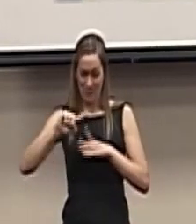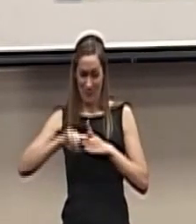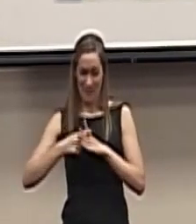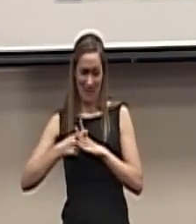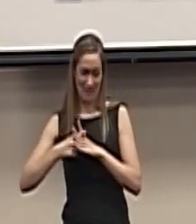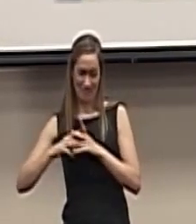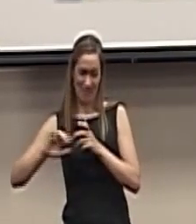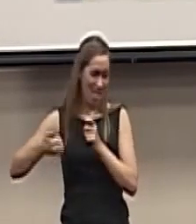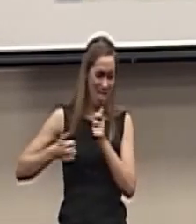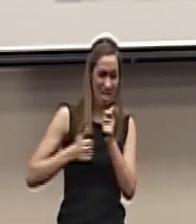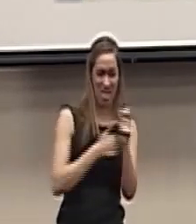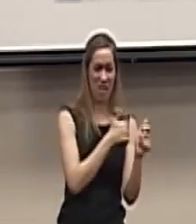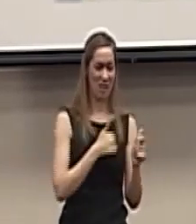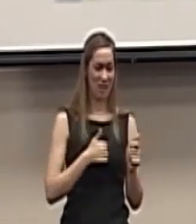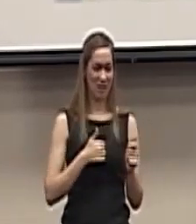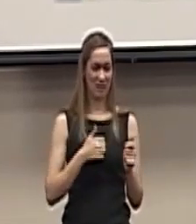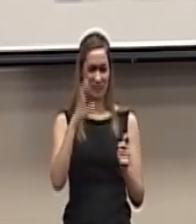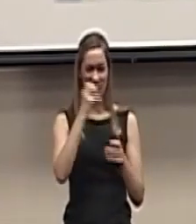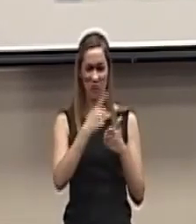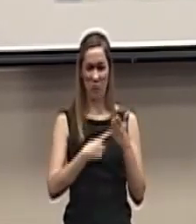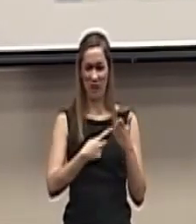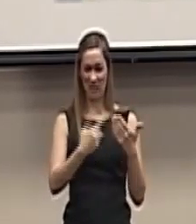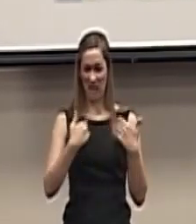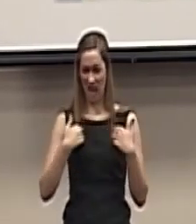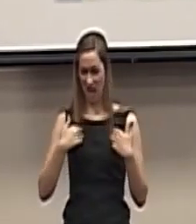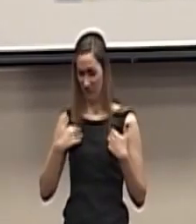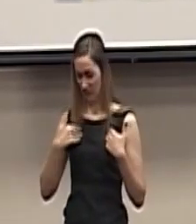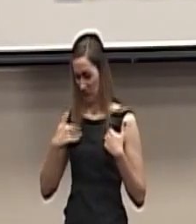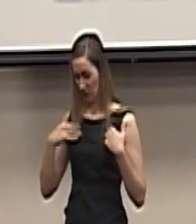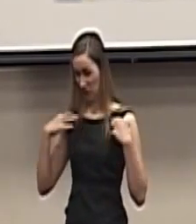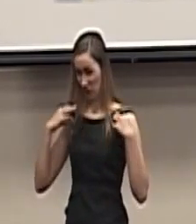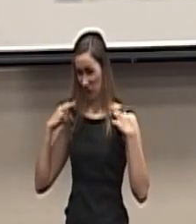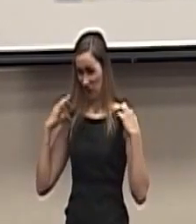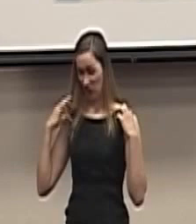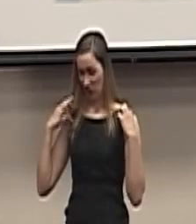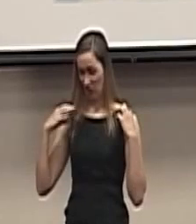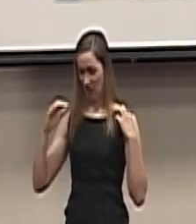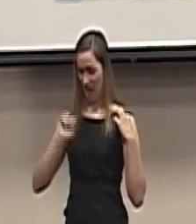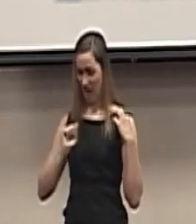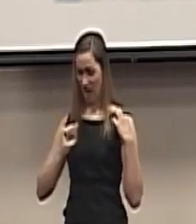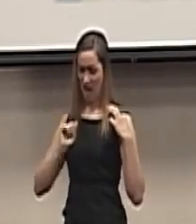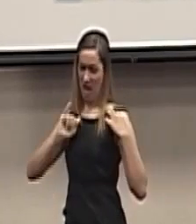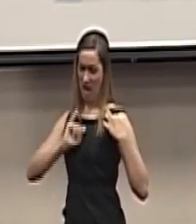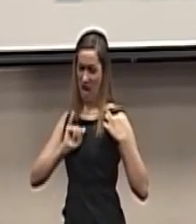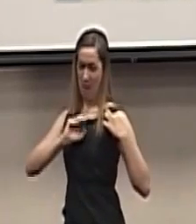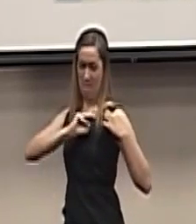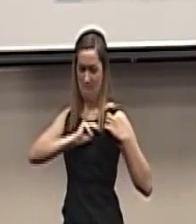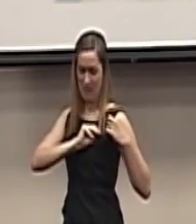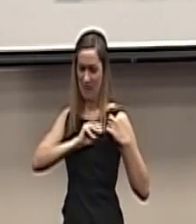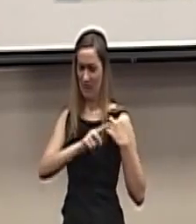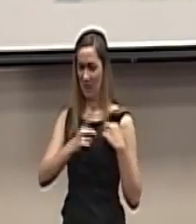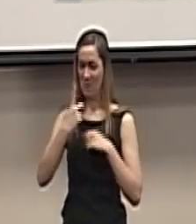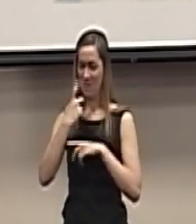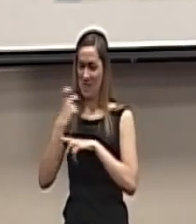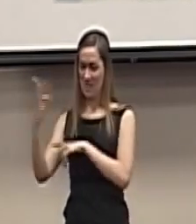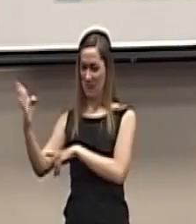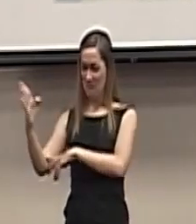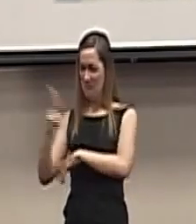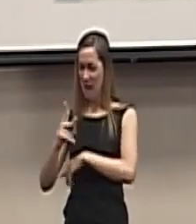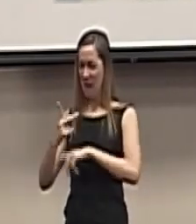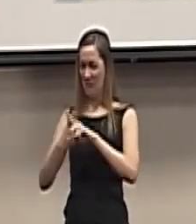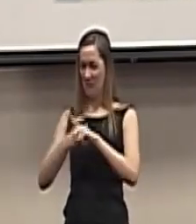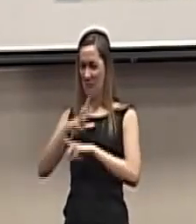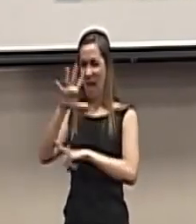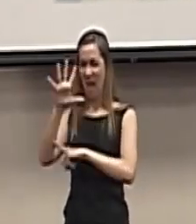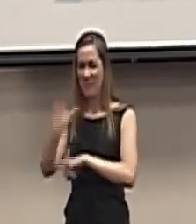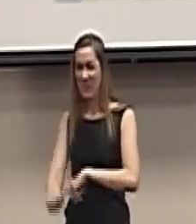And I walk around, and guess what? He's wearing an AIM shirt. He just got off the field from Africa. He had just got off the field from